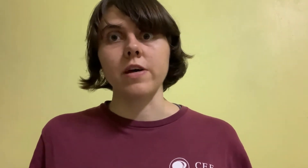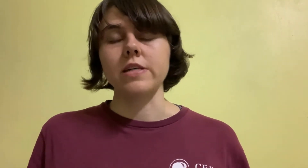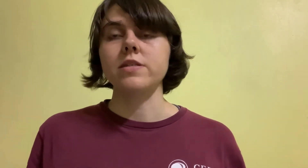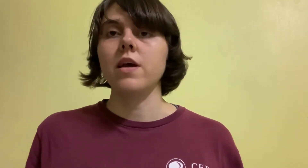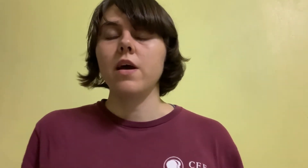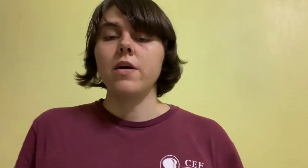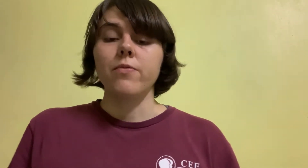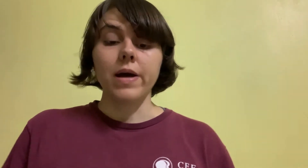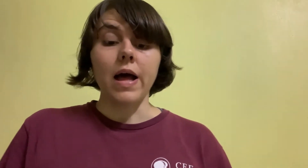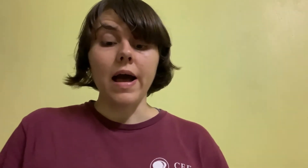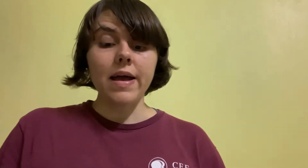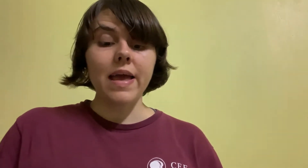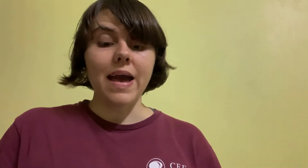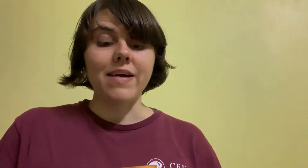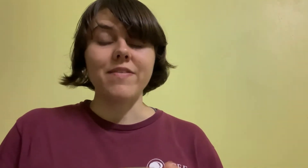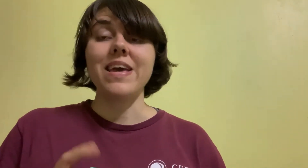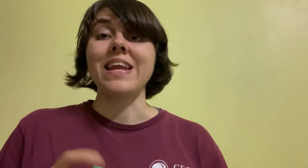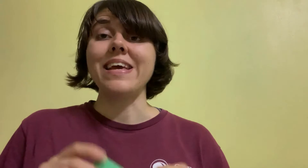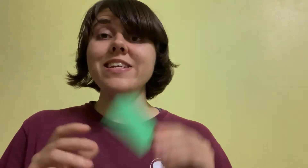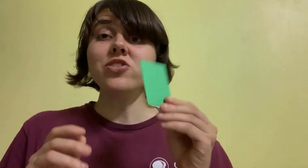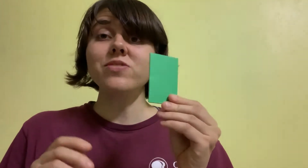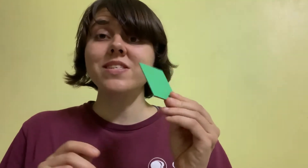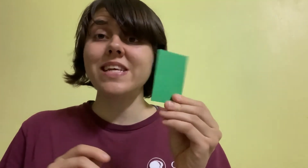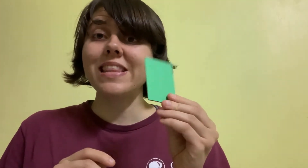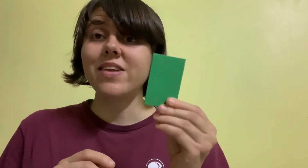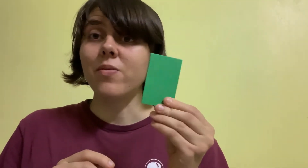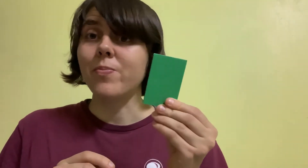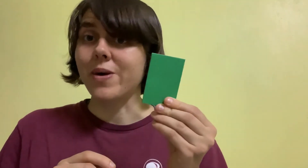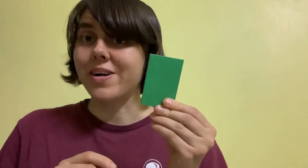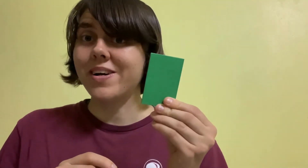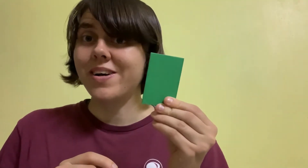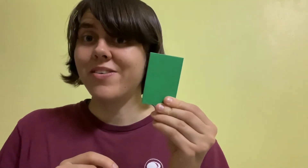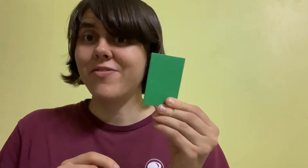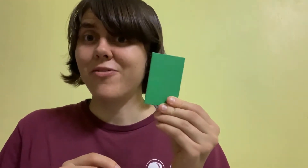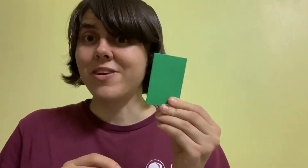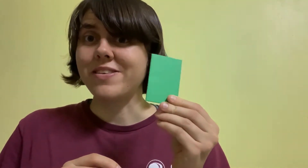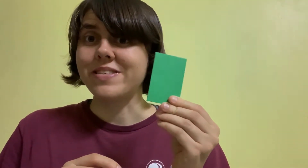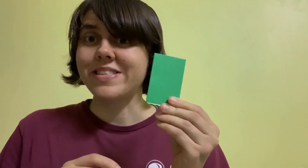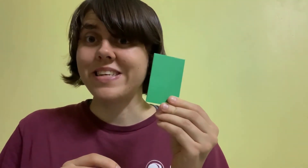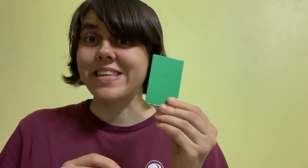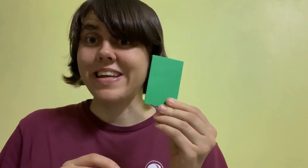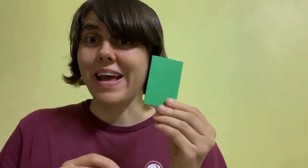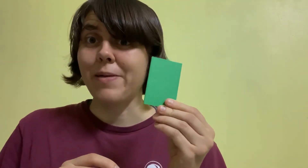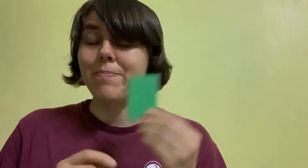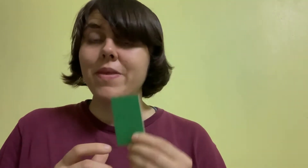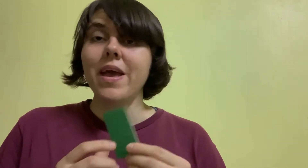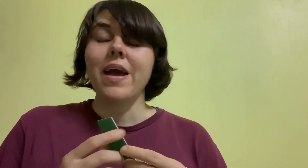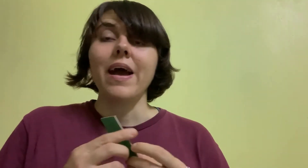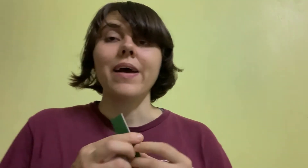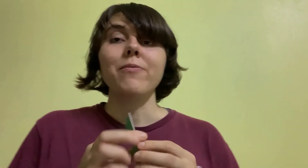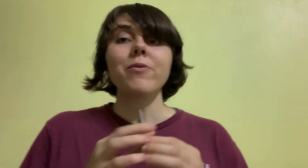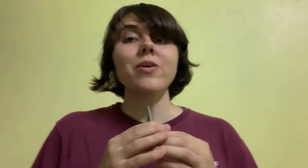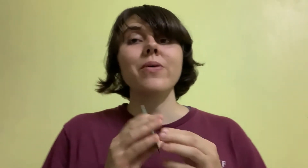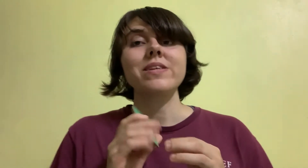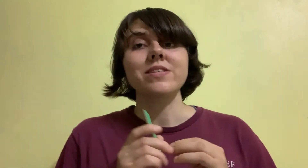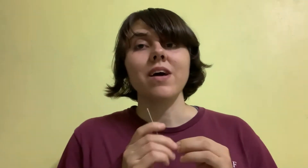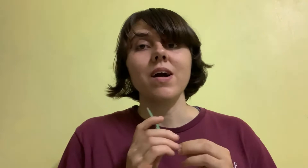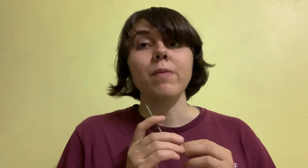fast. Well, I have an interesting little book for you to see today. And we're going to talk about